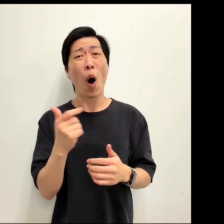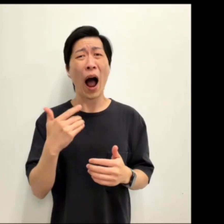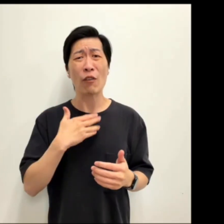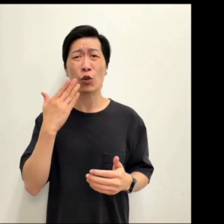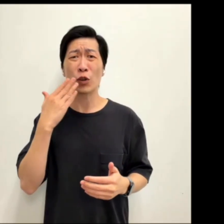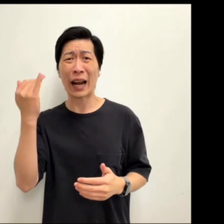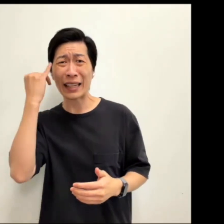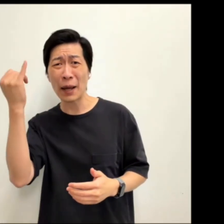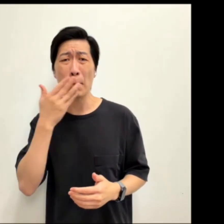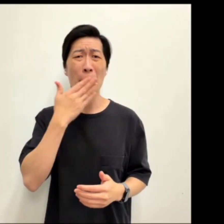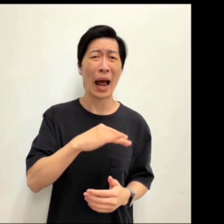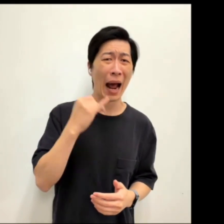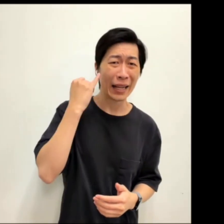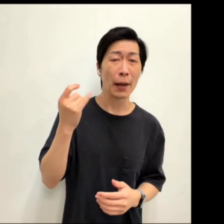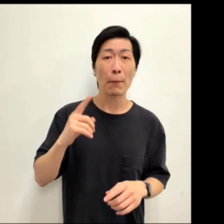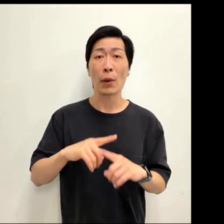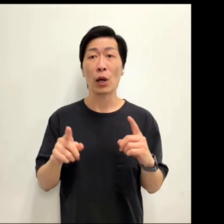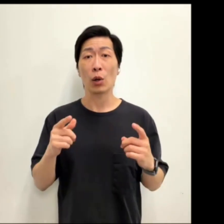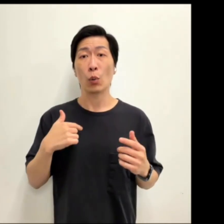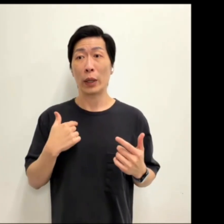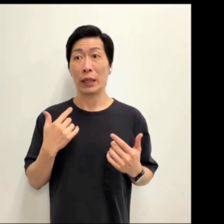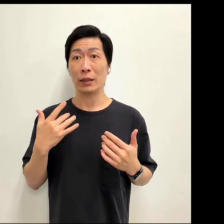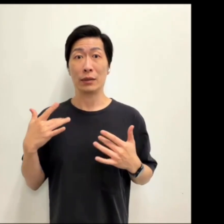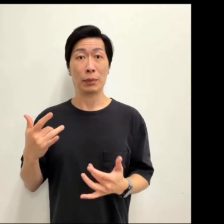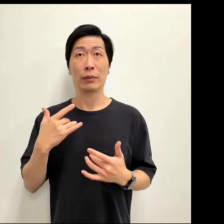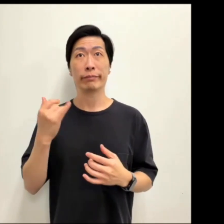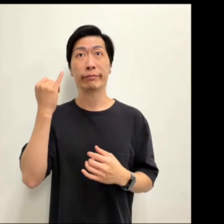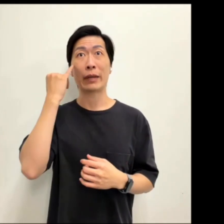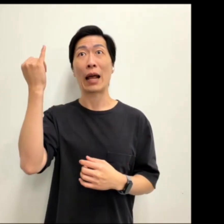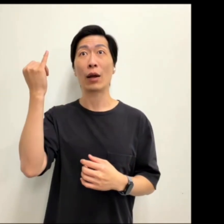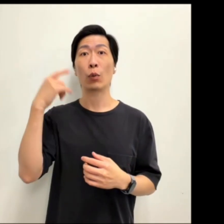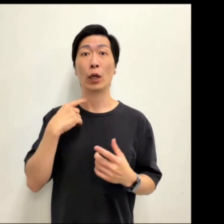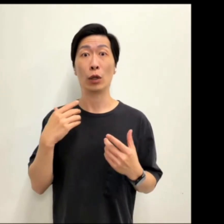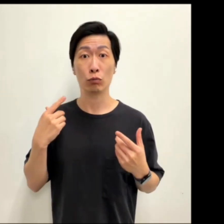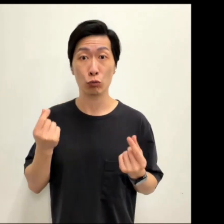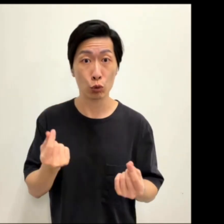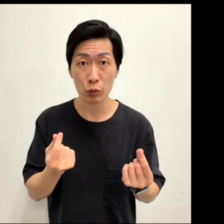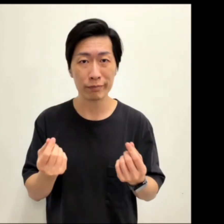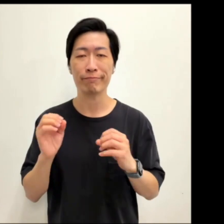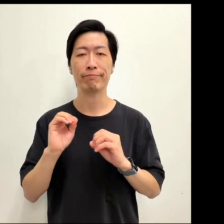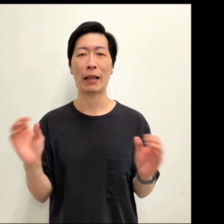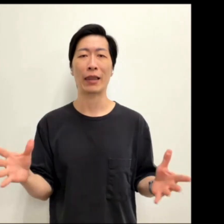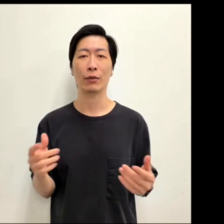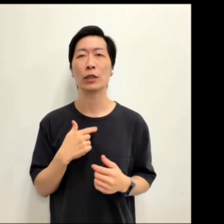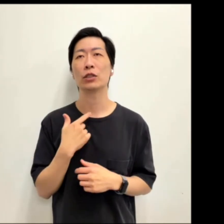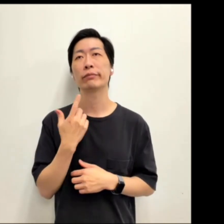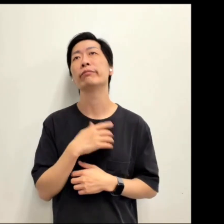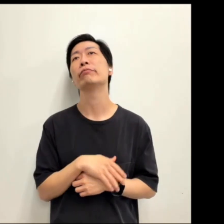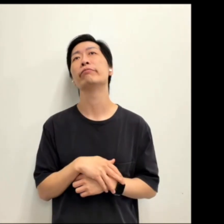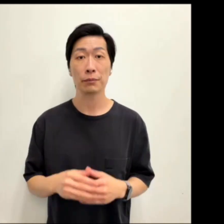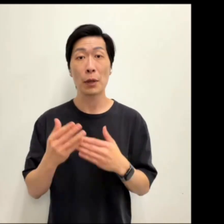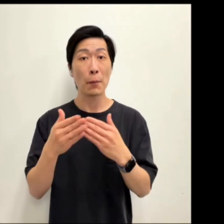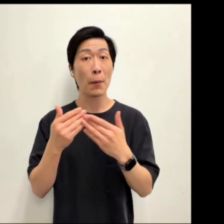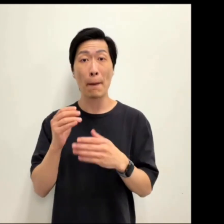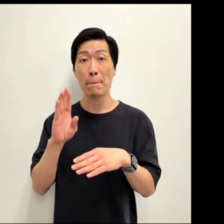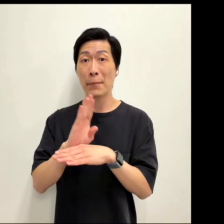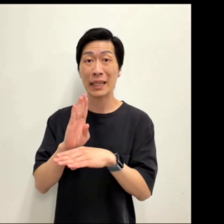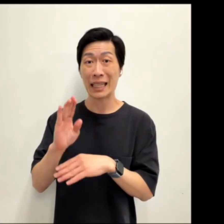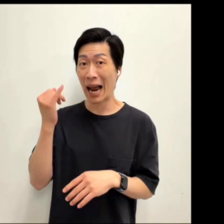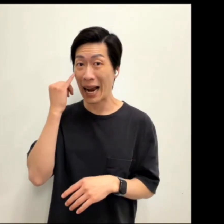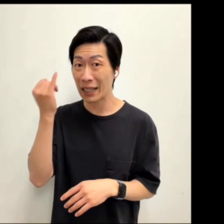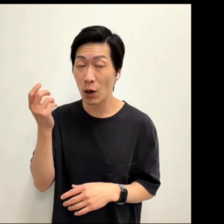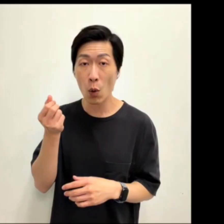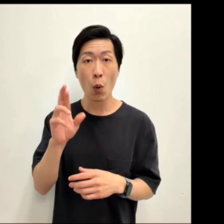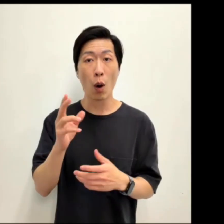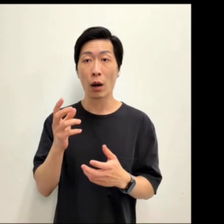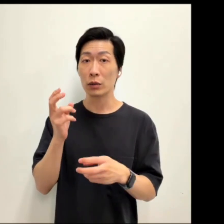all have ideas, some of them good, some of them bad on a regular basis. We usually don't do anything about it. It's just a passing thought, right? Whether it's a business idea or a